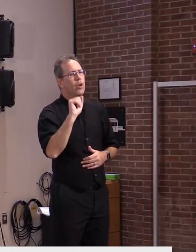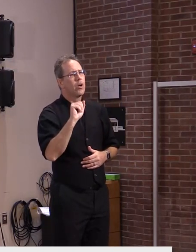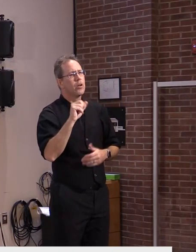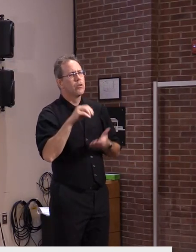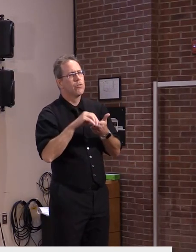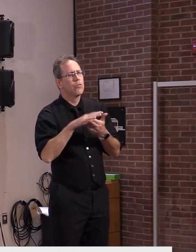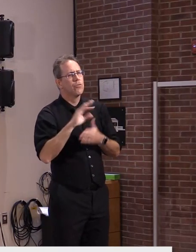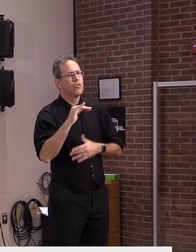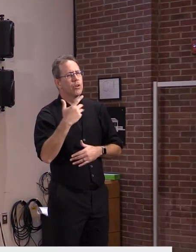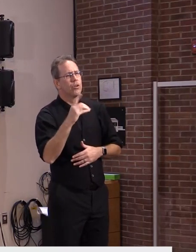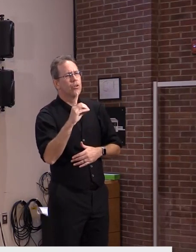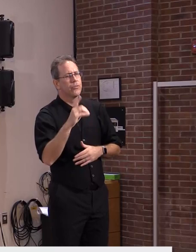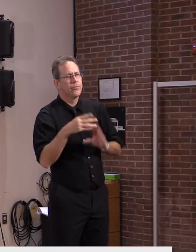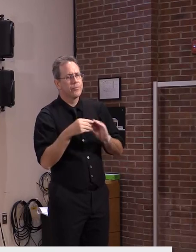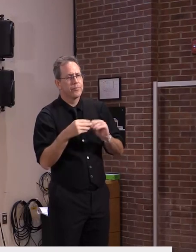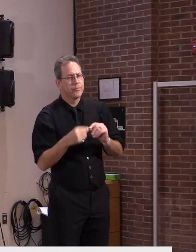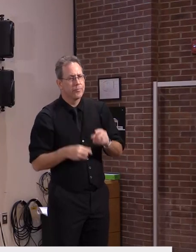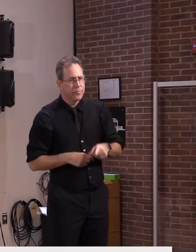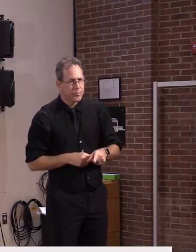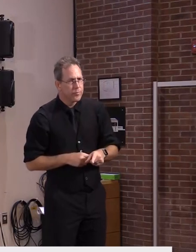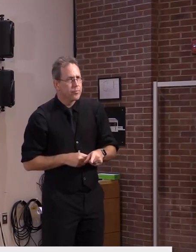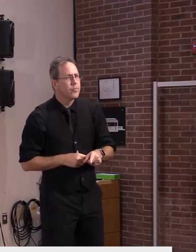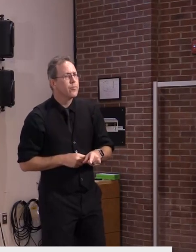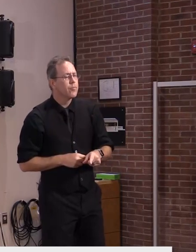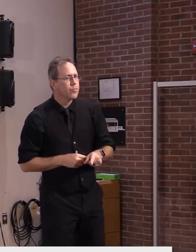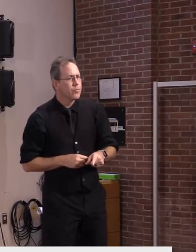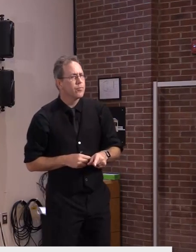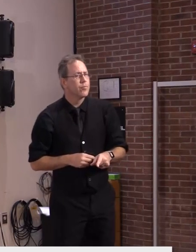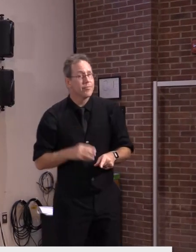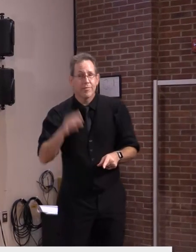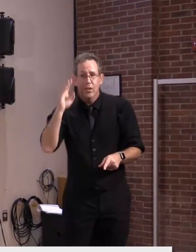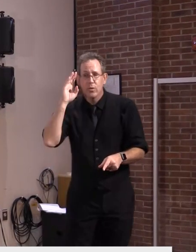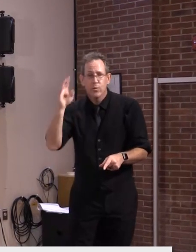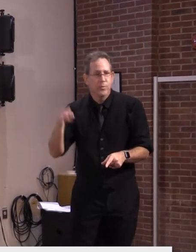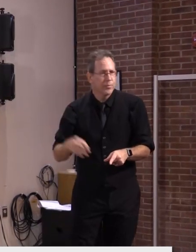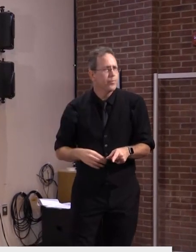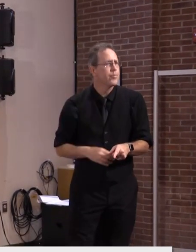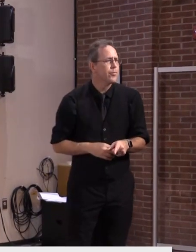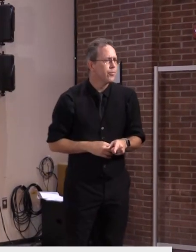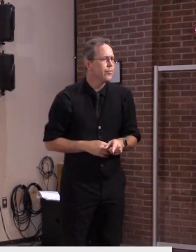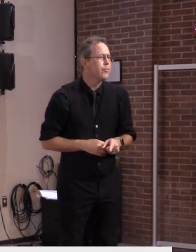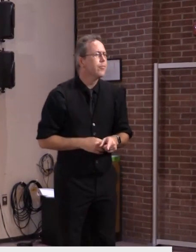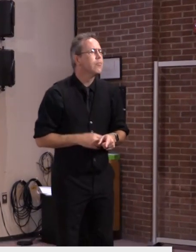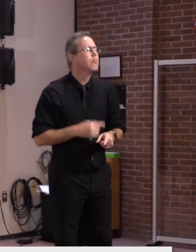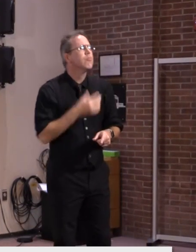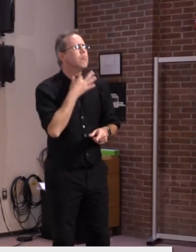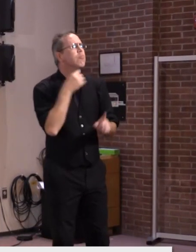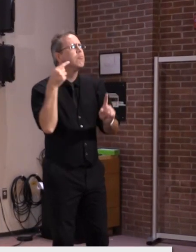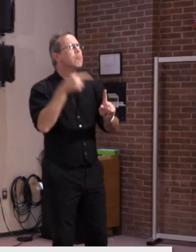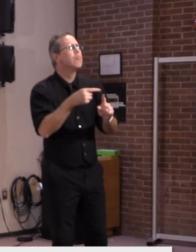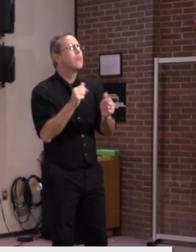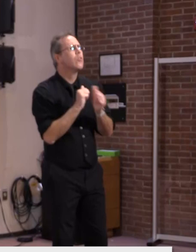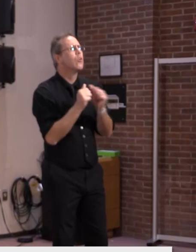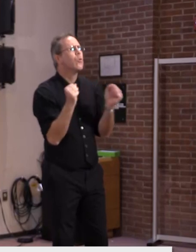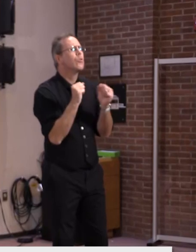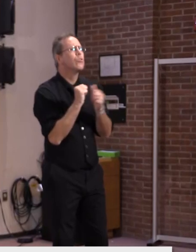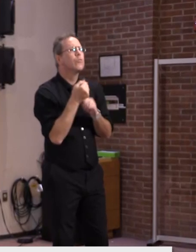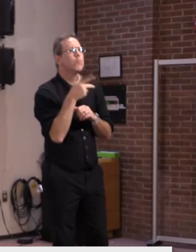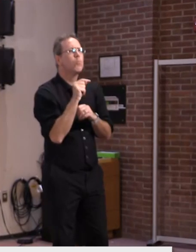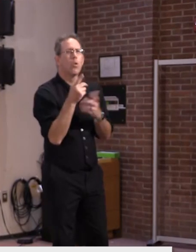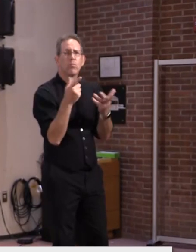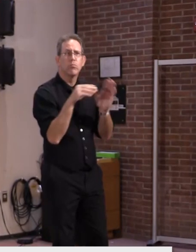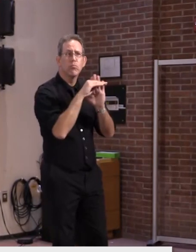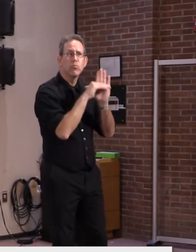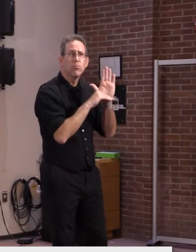Yes, thank you, good afternoon. Any word on winter sports guidance? I know the high school season is over a month away, but